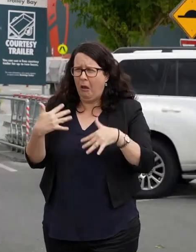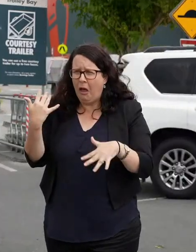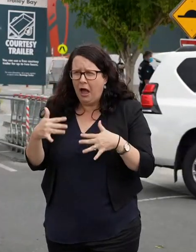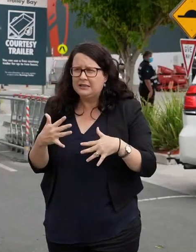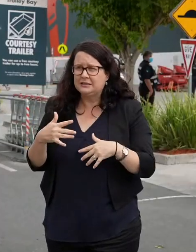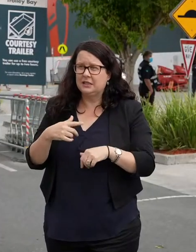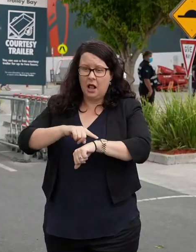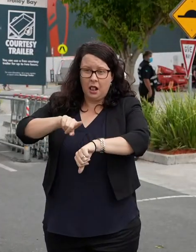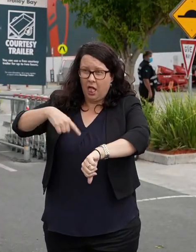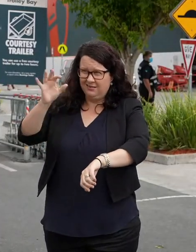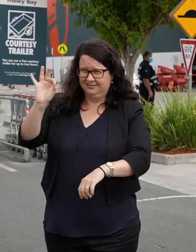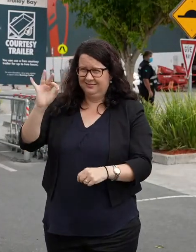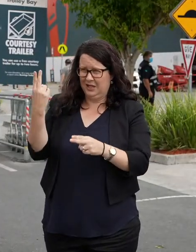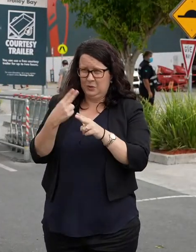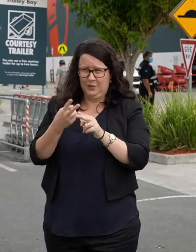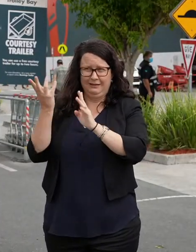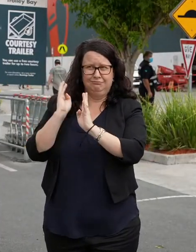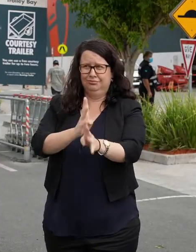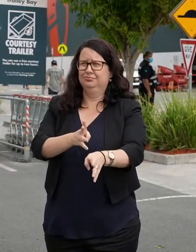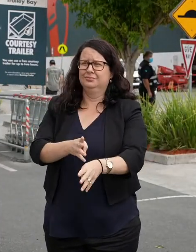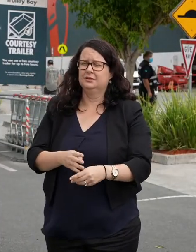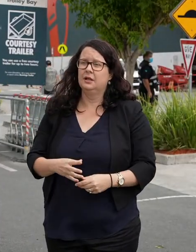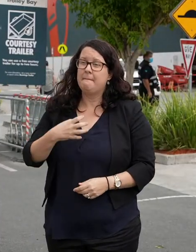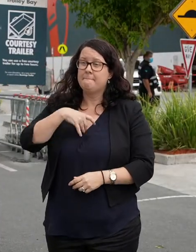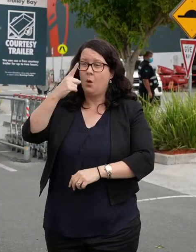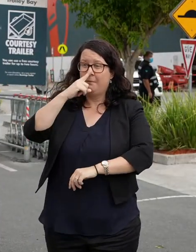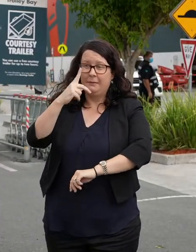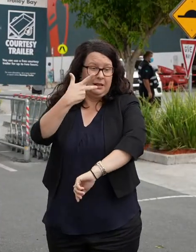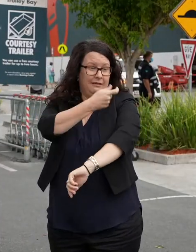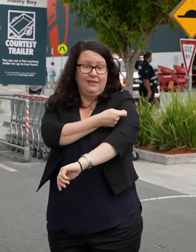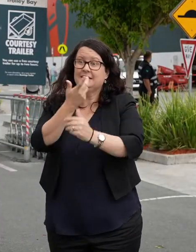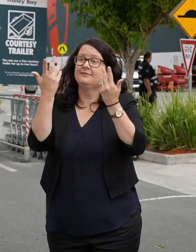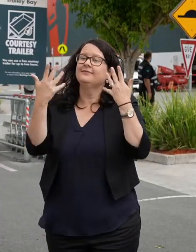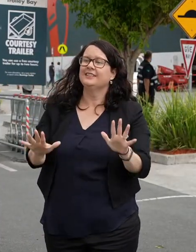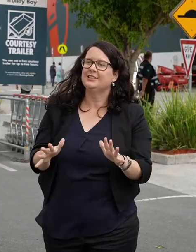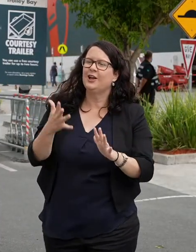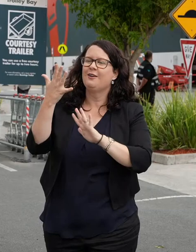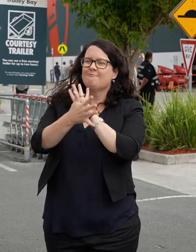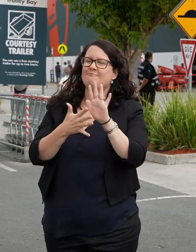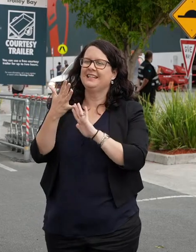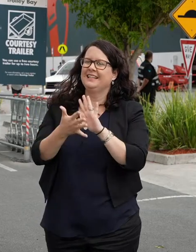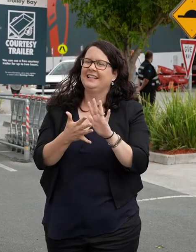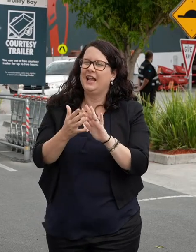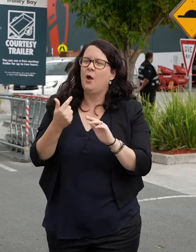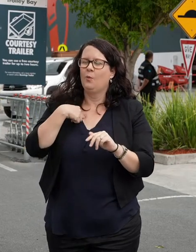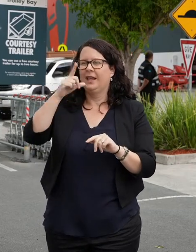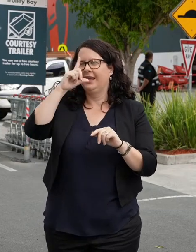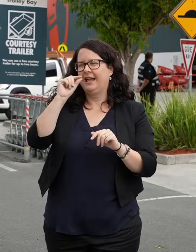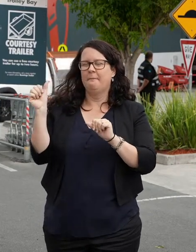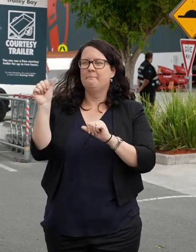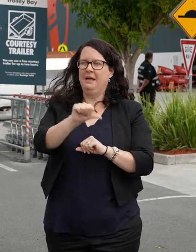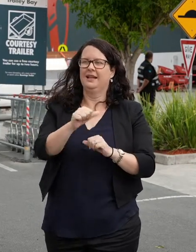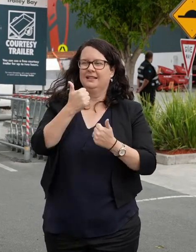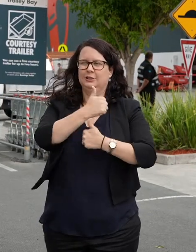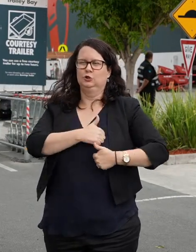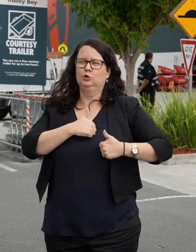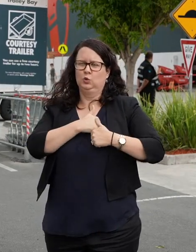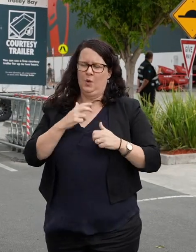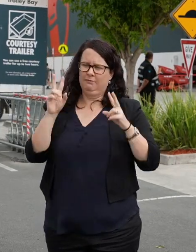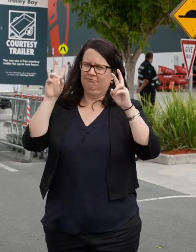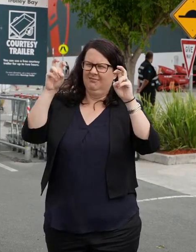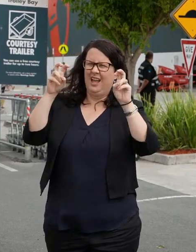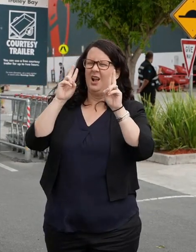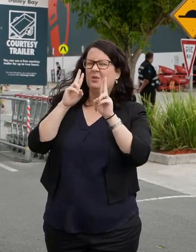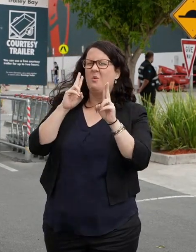And the more people get vaccinated, the closer we can get to enjoying life back to normal